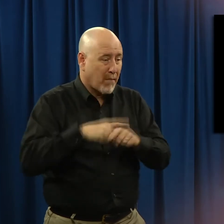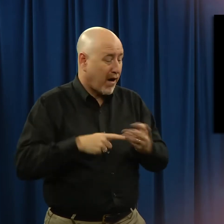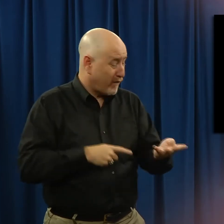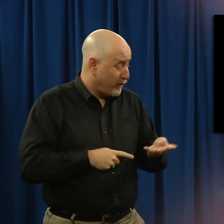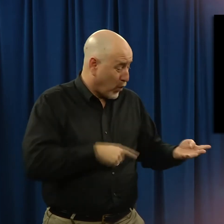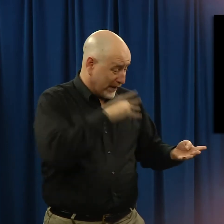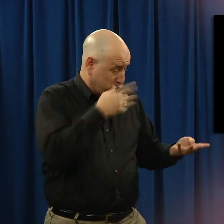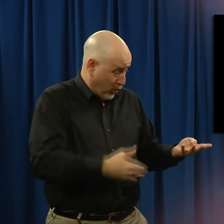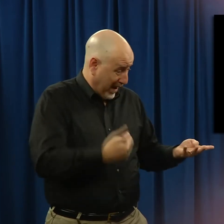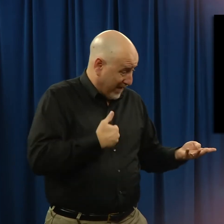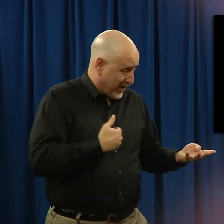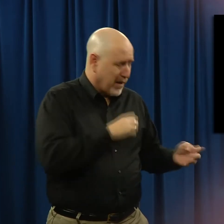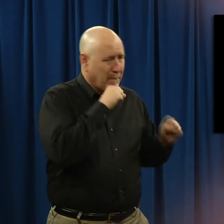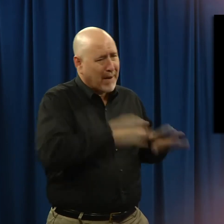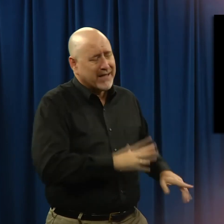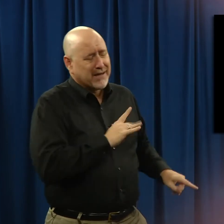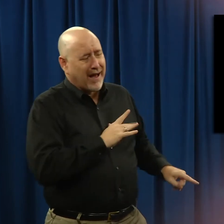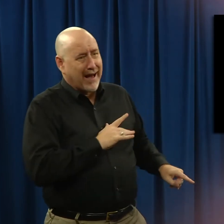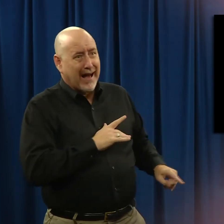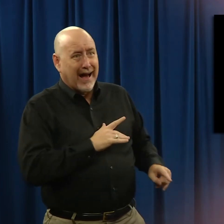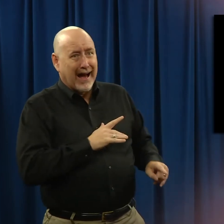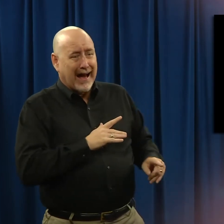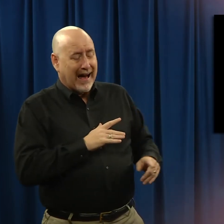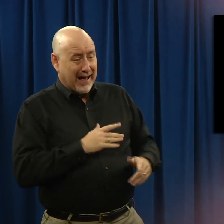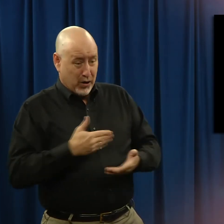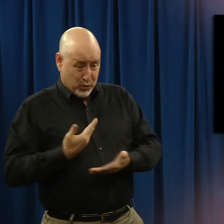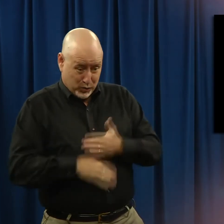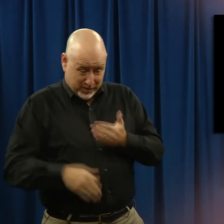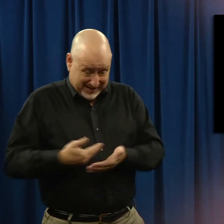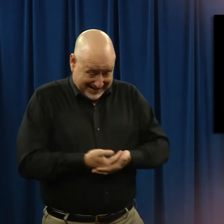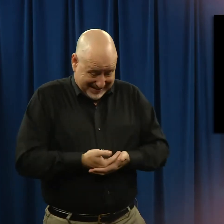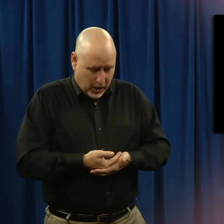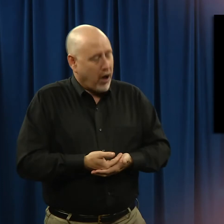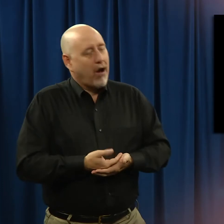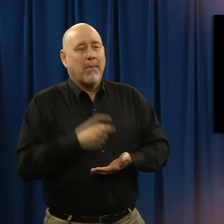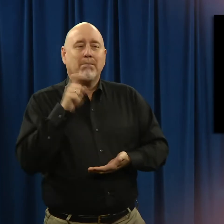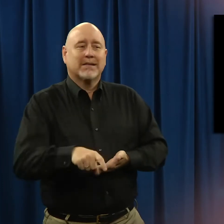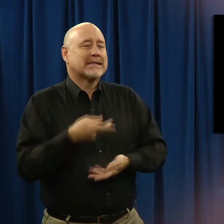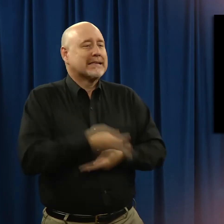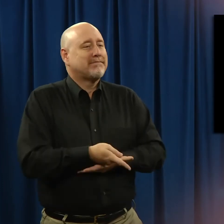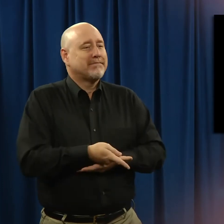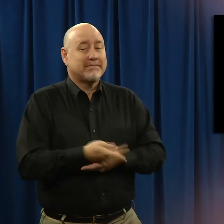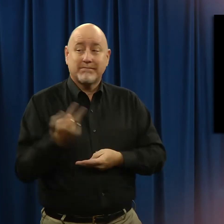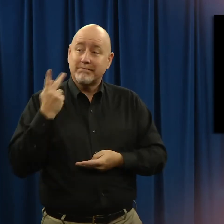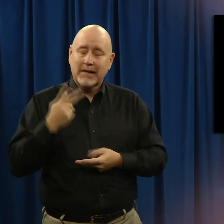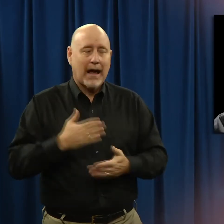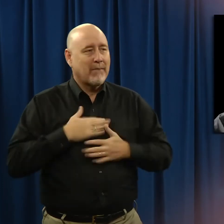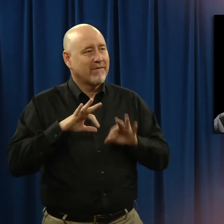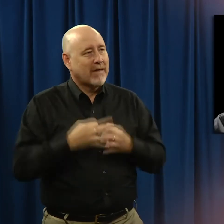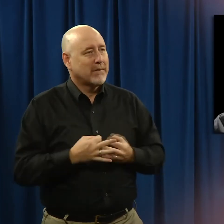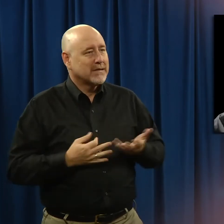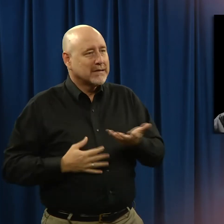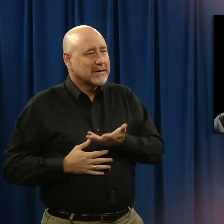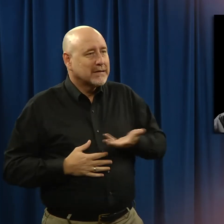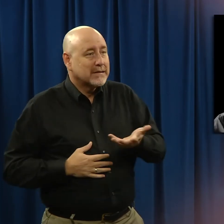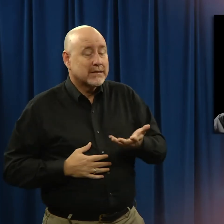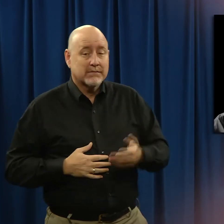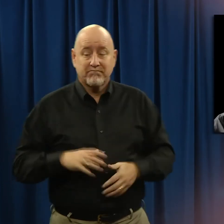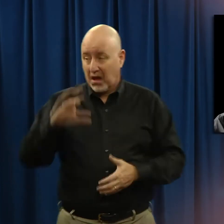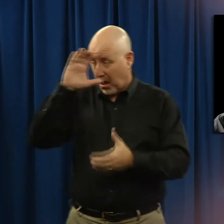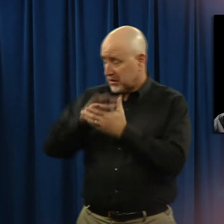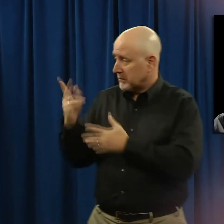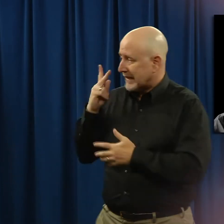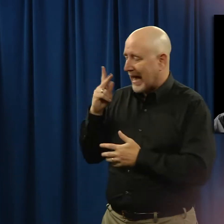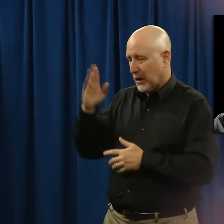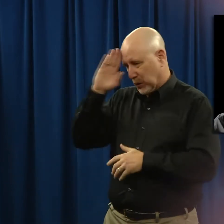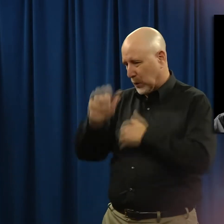children, how could we think of doing anything else? We are now a happy family of 7. My husband and I decided to take